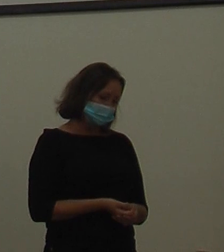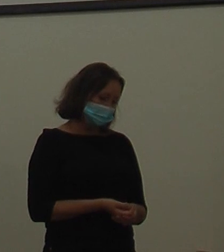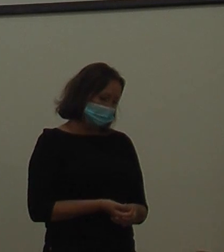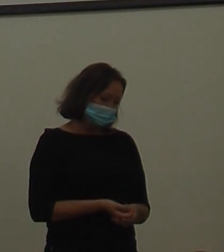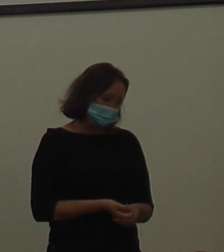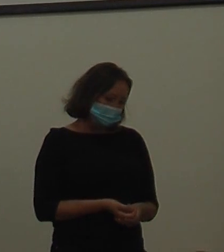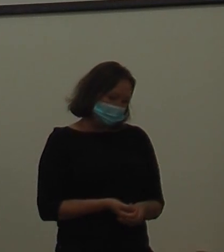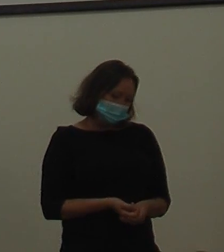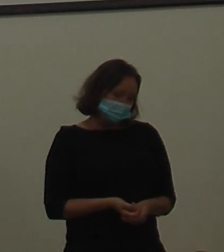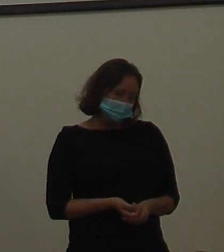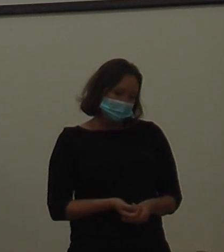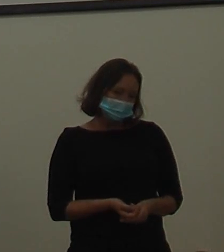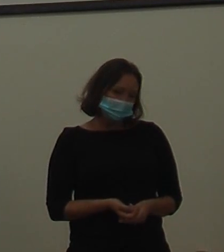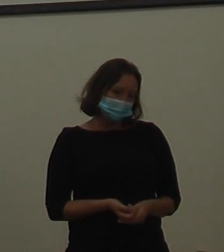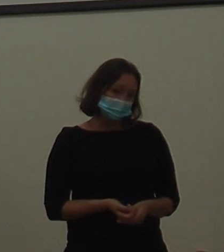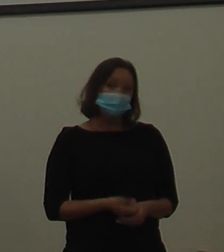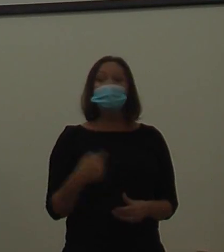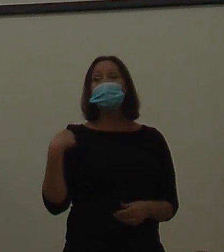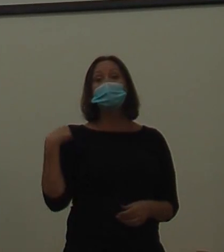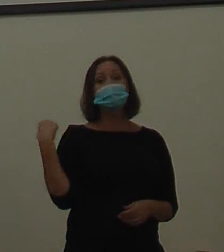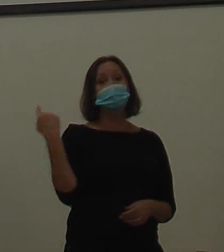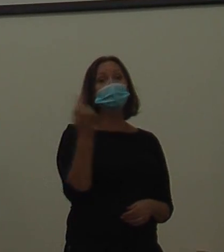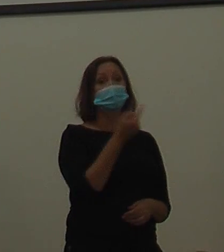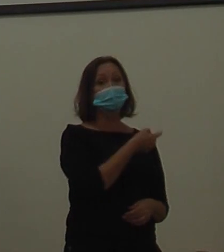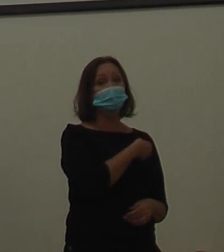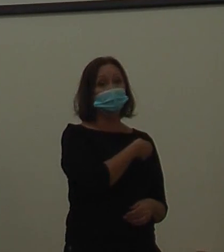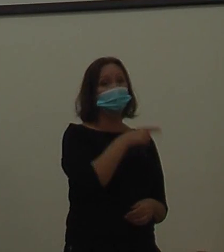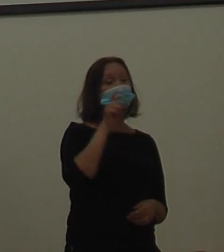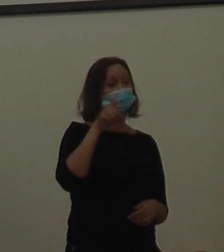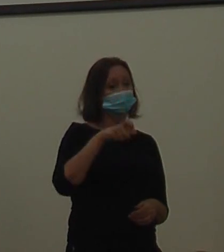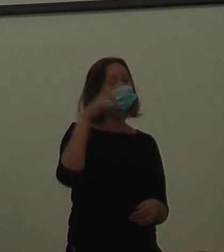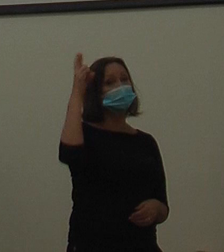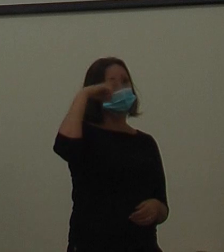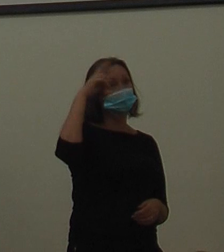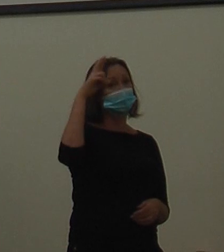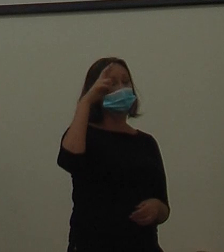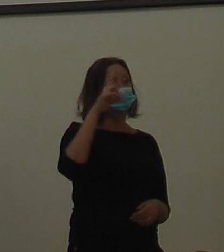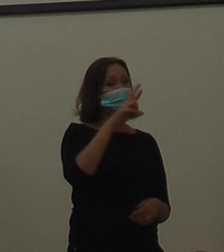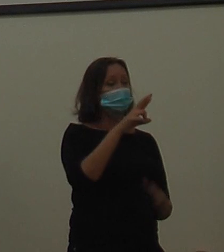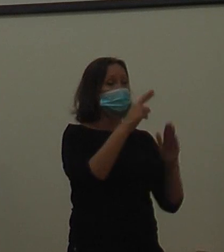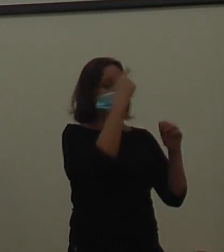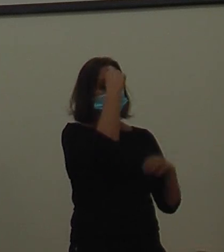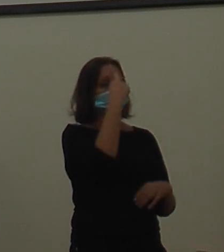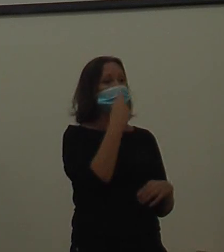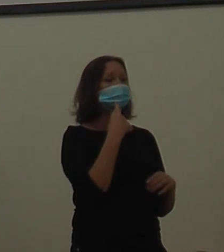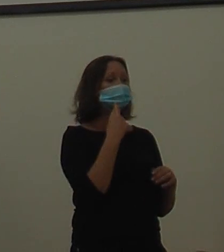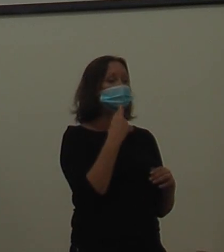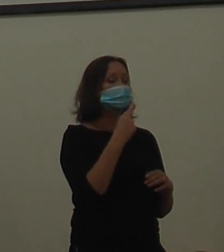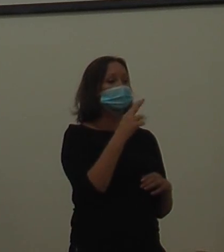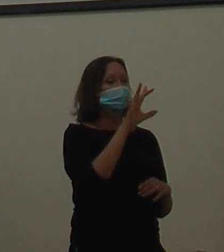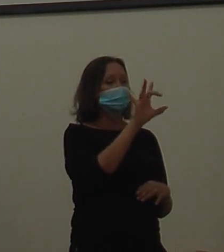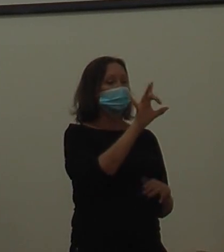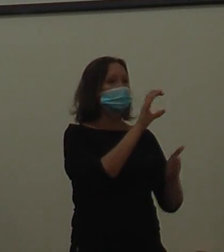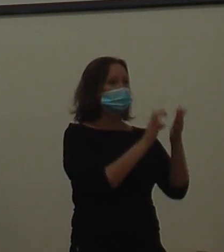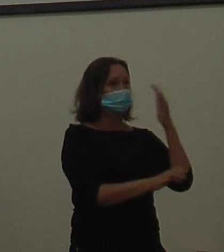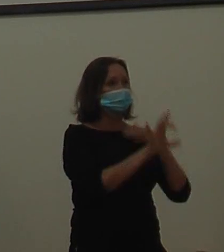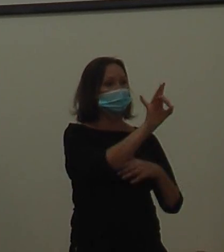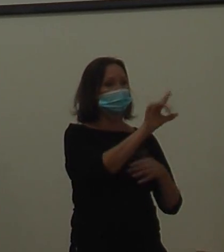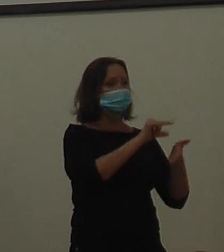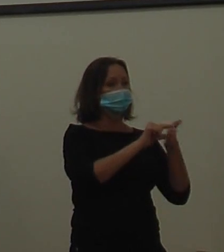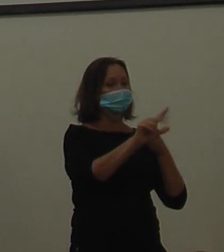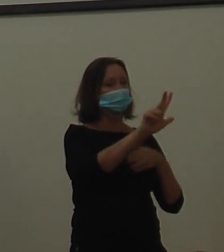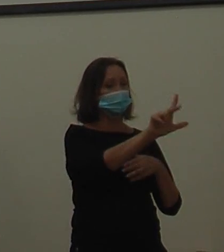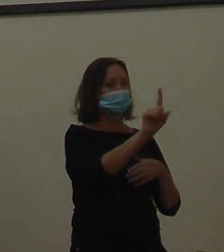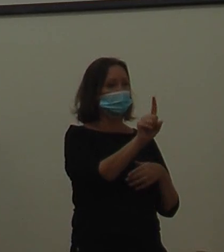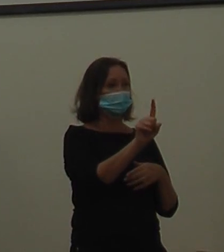We need to realize Romans 8:31. "What then shall we say to these